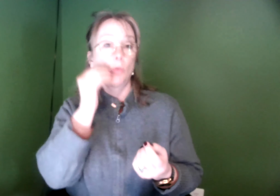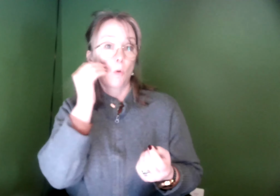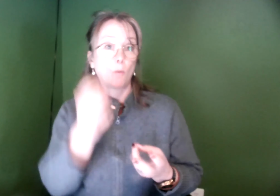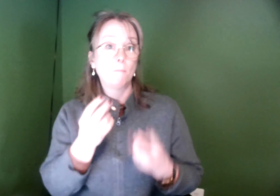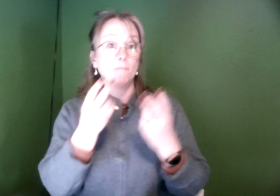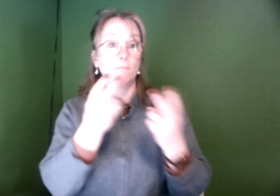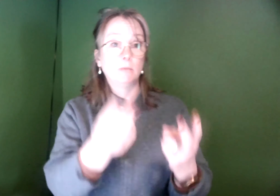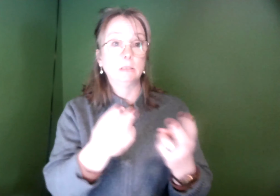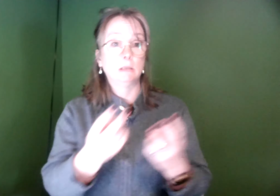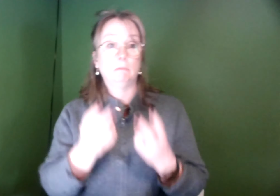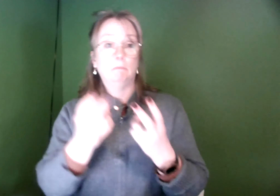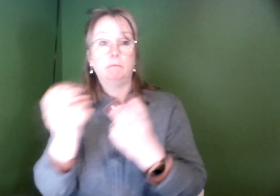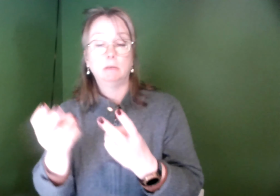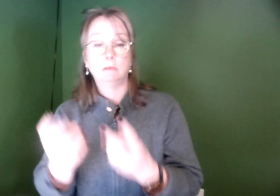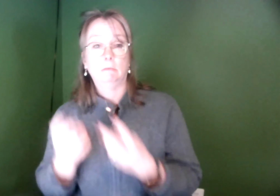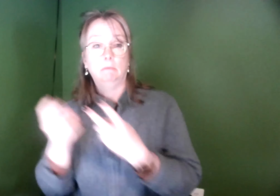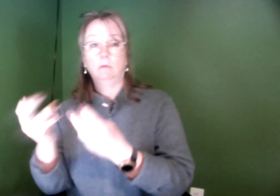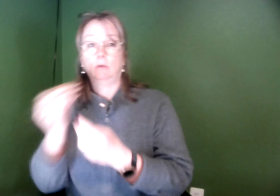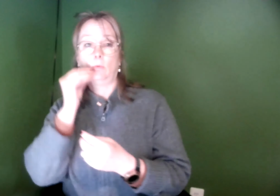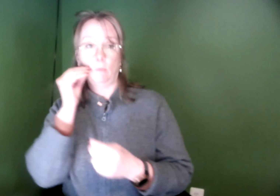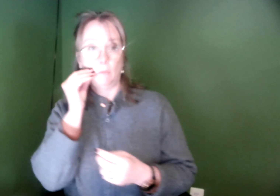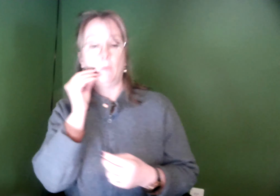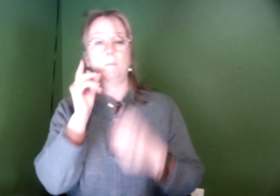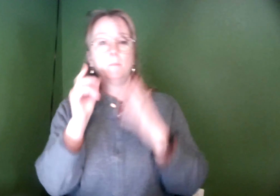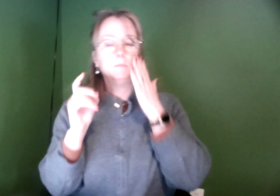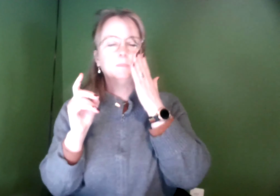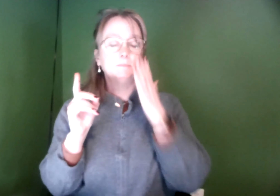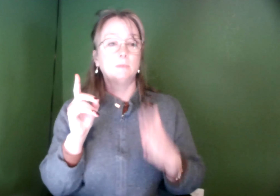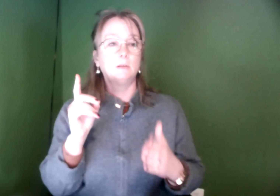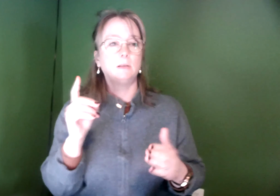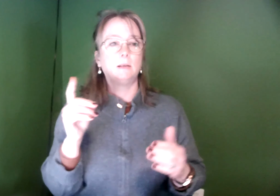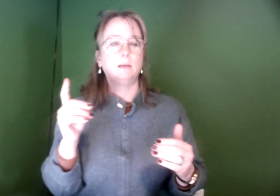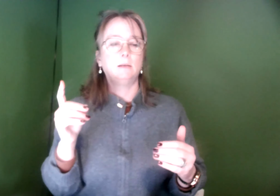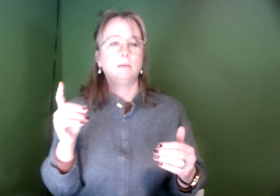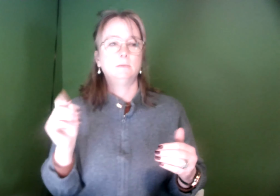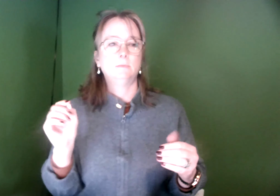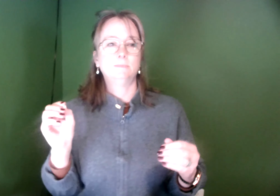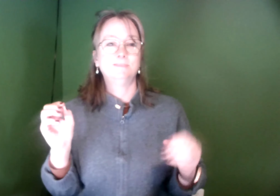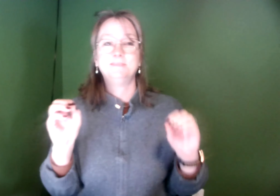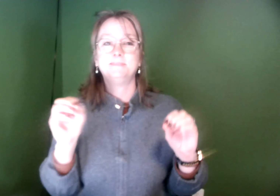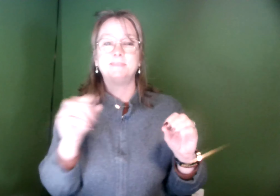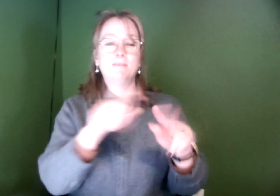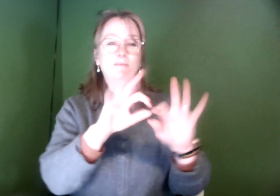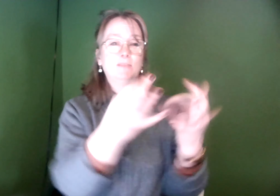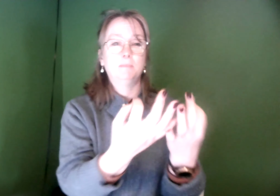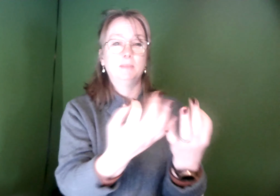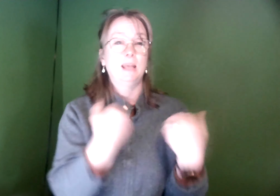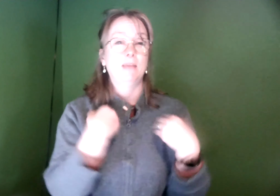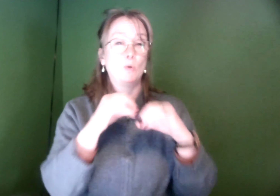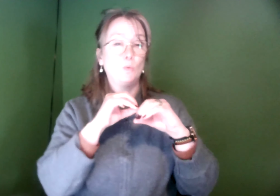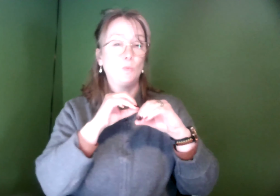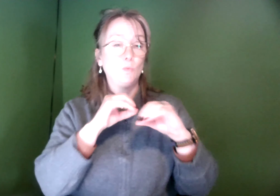the therapy at home because they have no transportation. Technically,